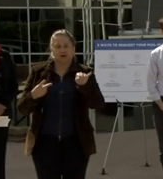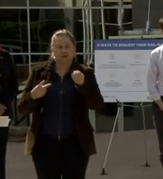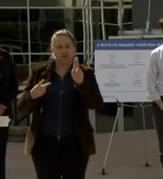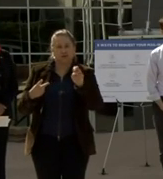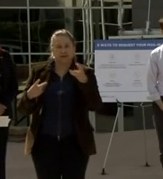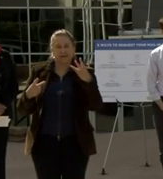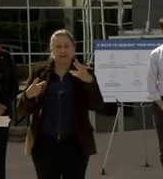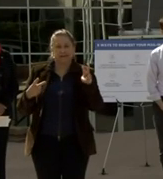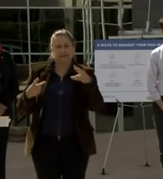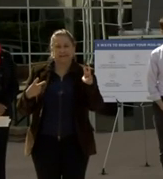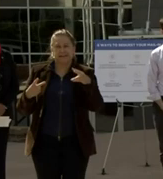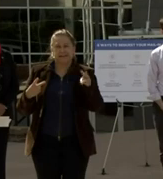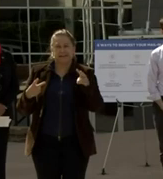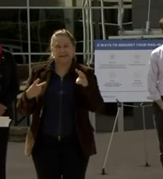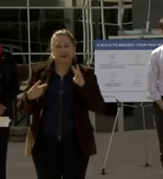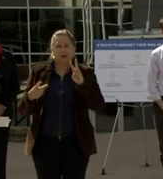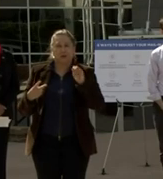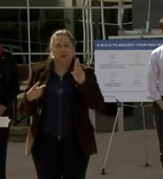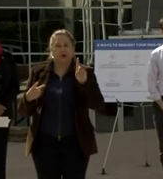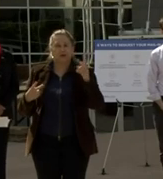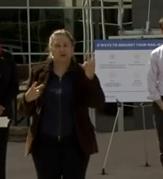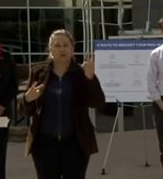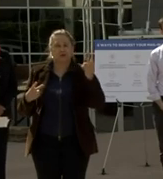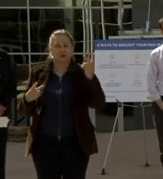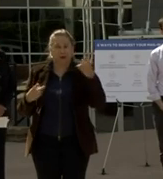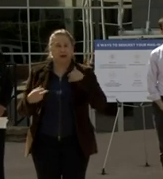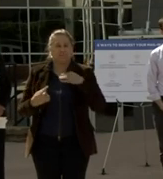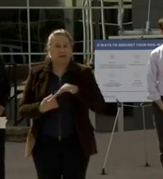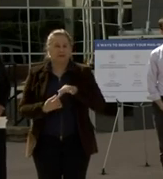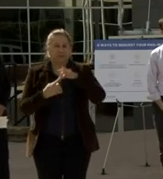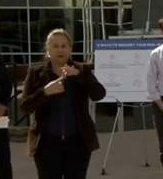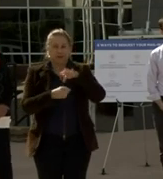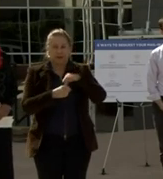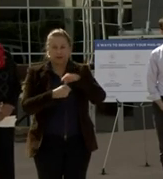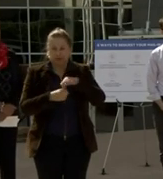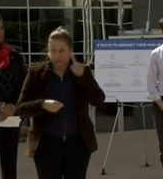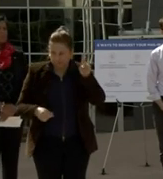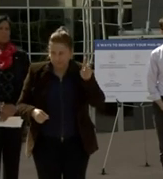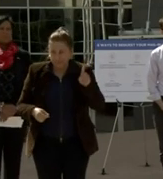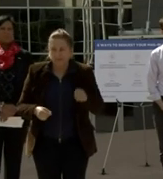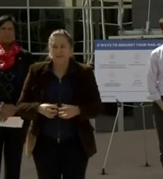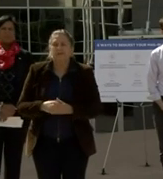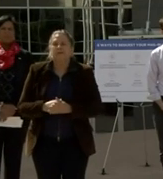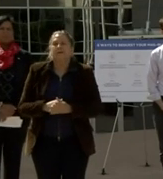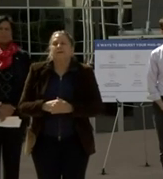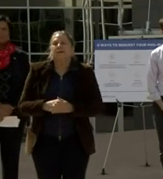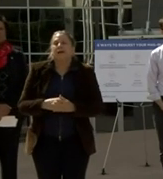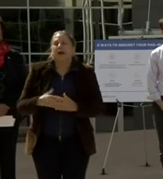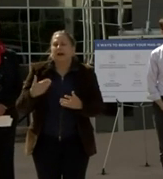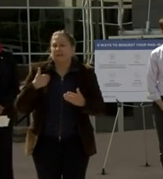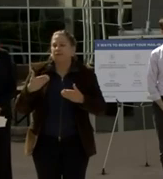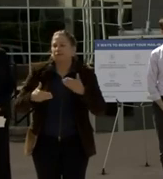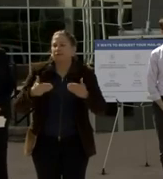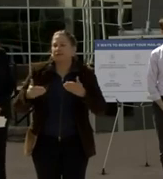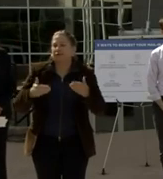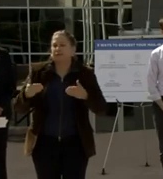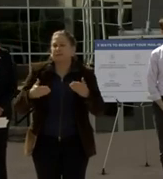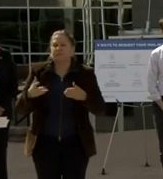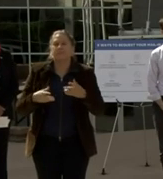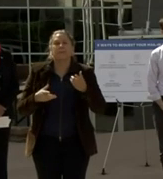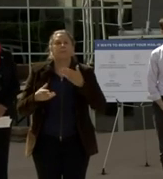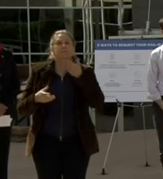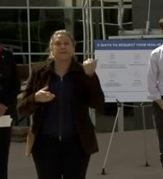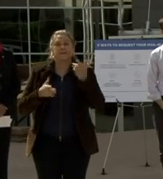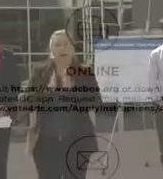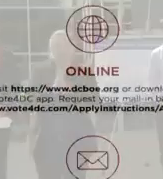has a process where voters may request the board mail their ballot to them, and that ballot can be completed by the voter and returned